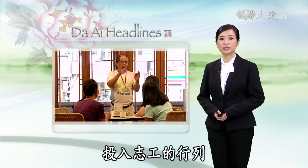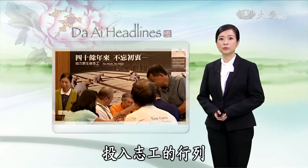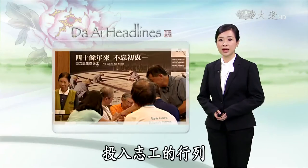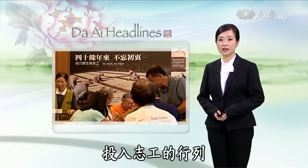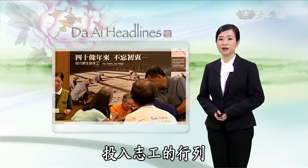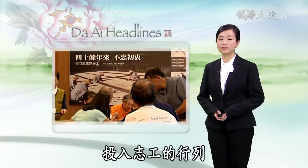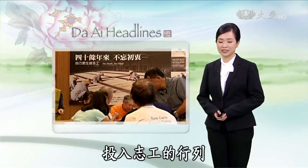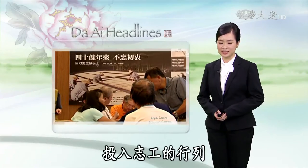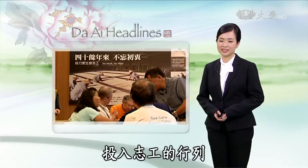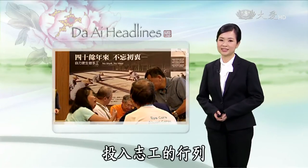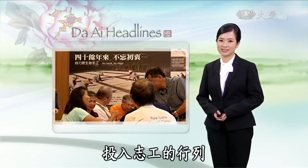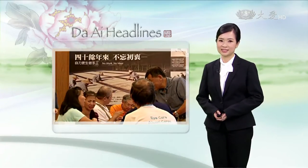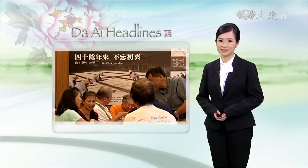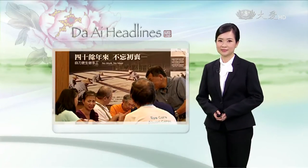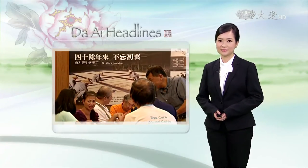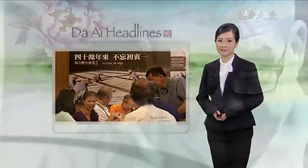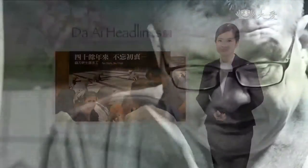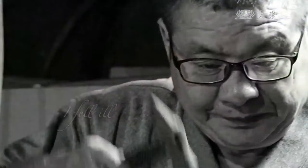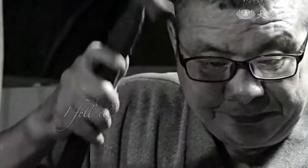rank of volunteers.